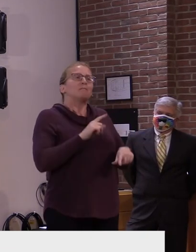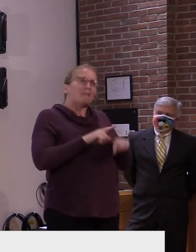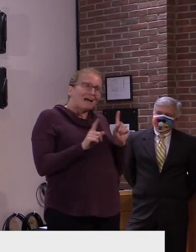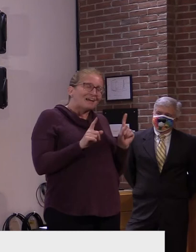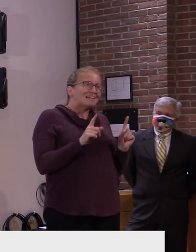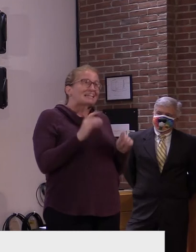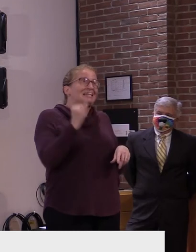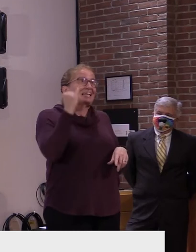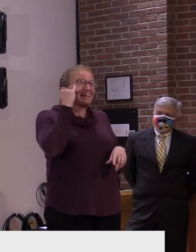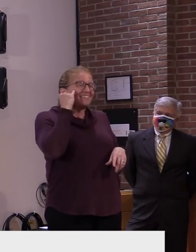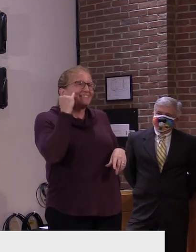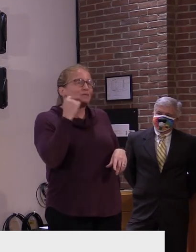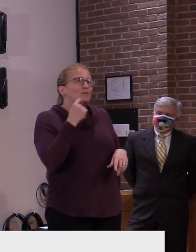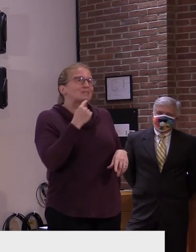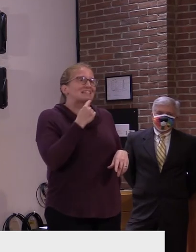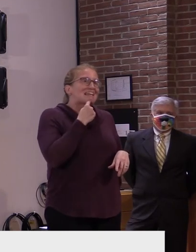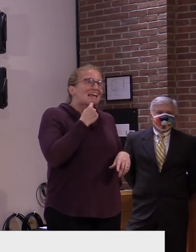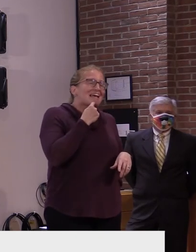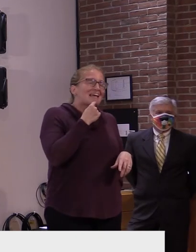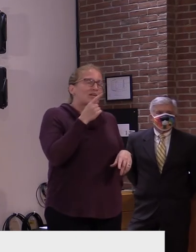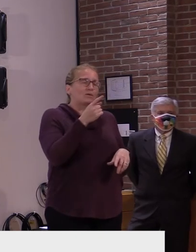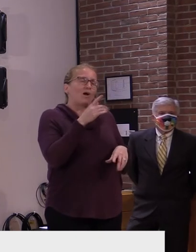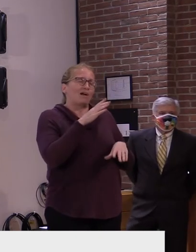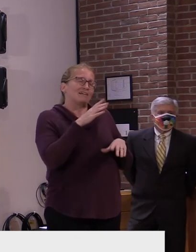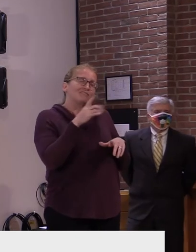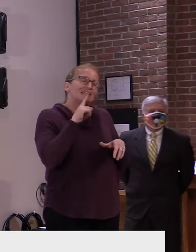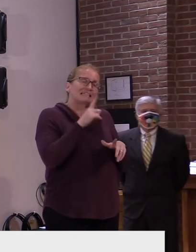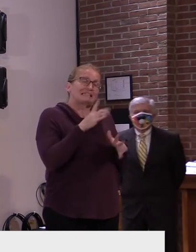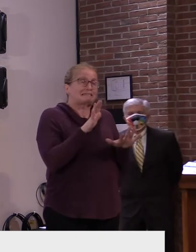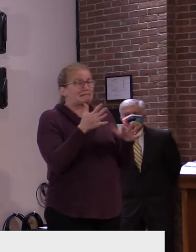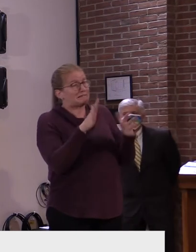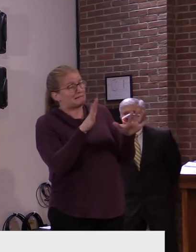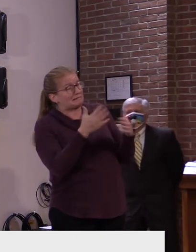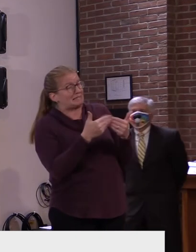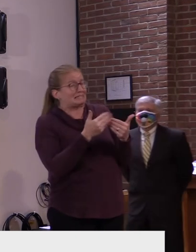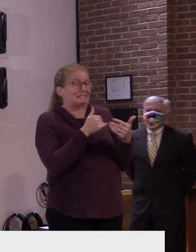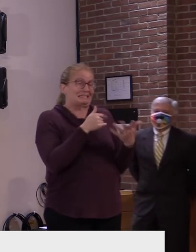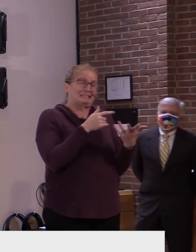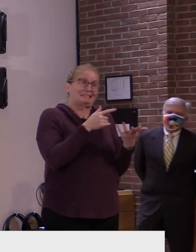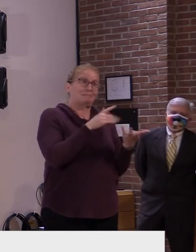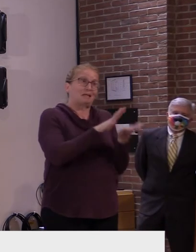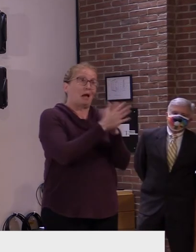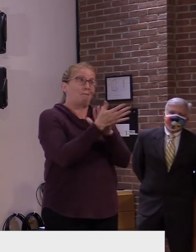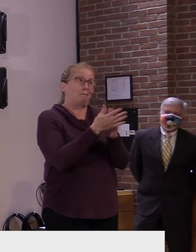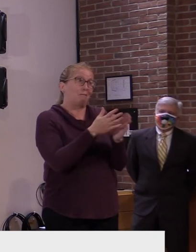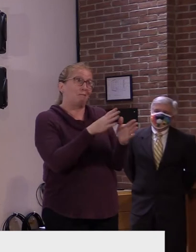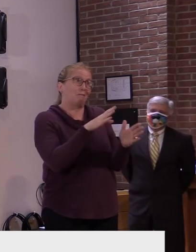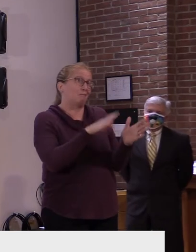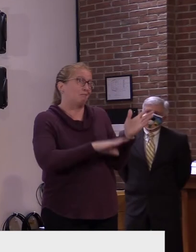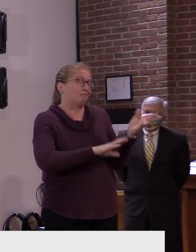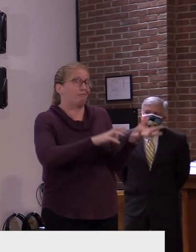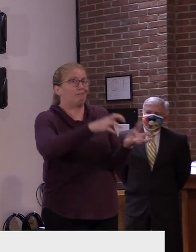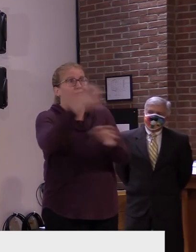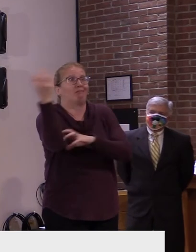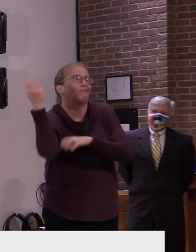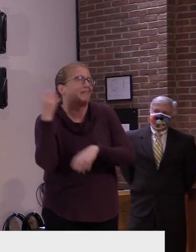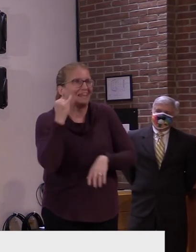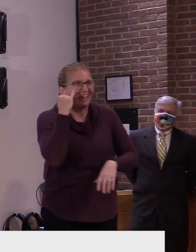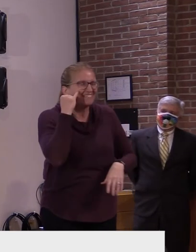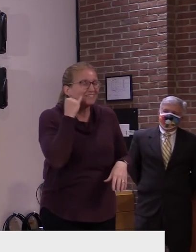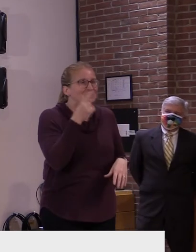begin to not a pun intended uh you get on a slippery slope if you try to continue to make exceptions for